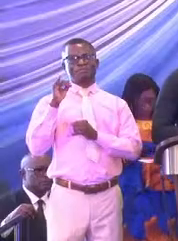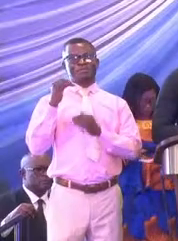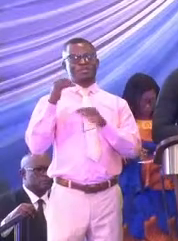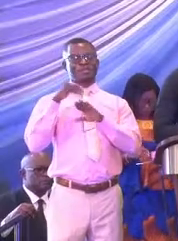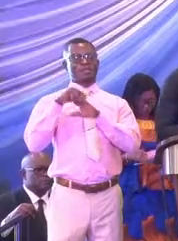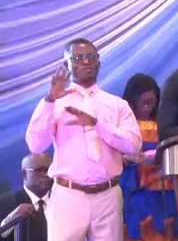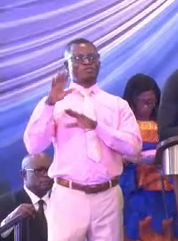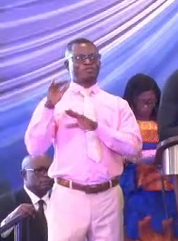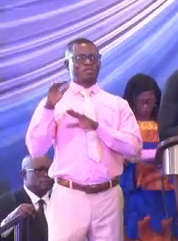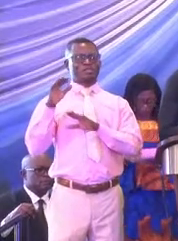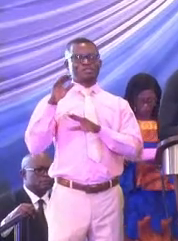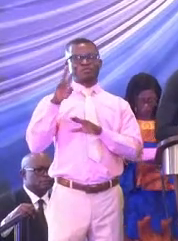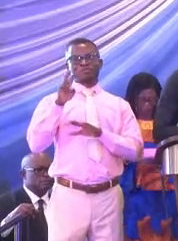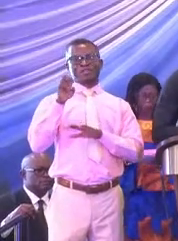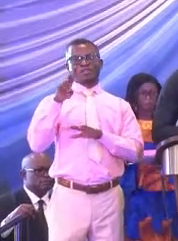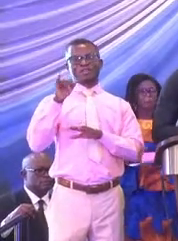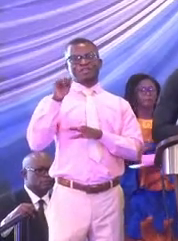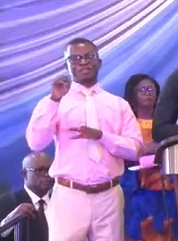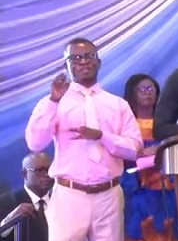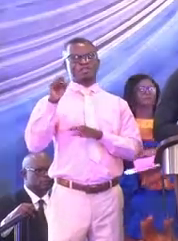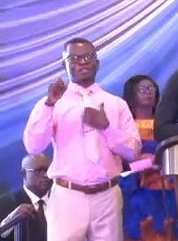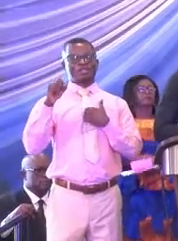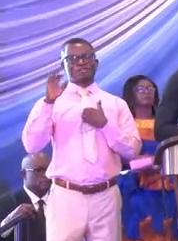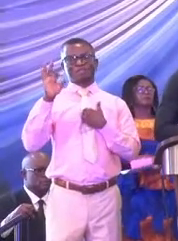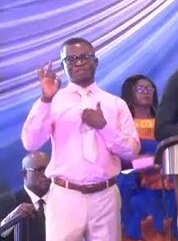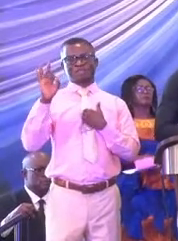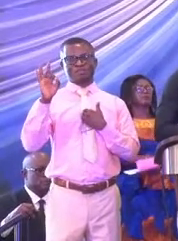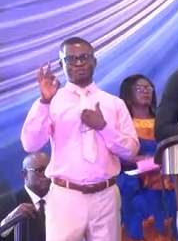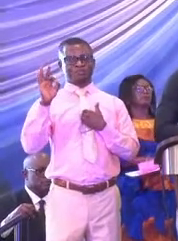Veritas scored 9 over 15.